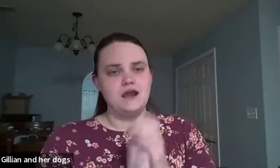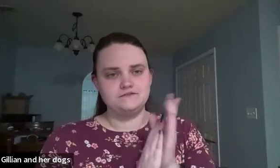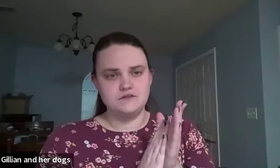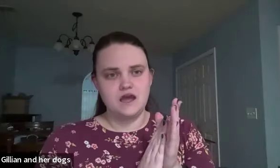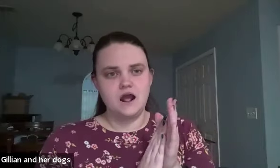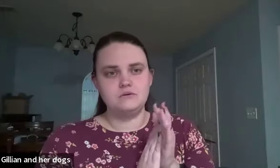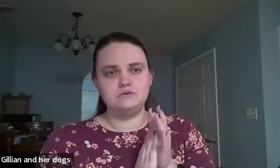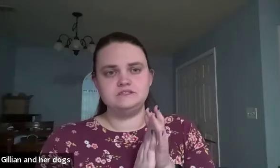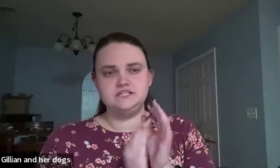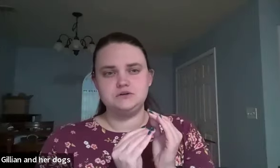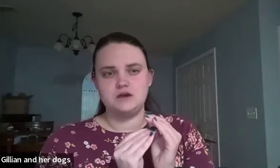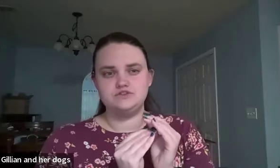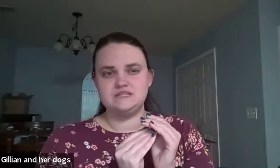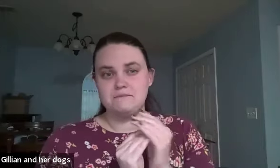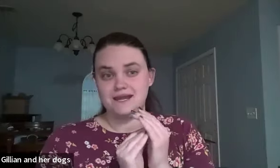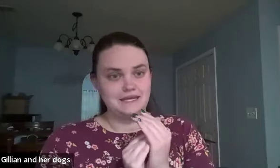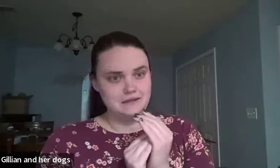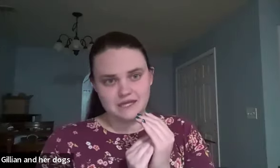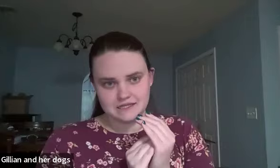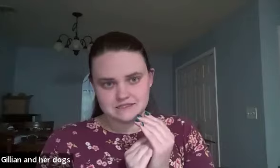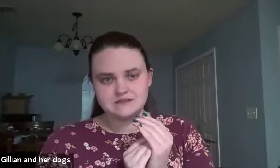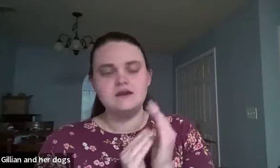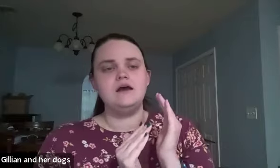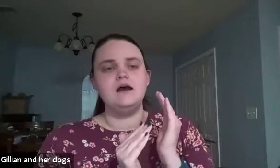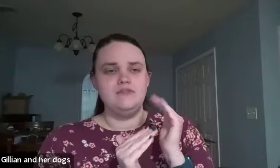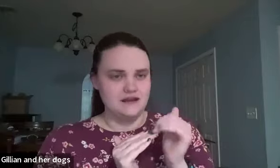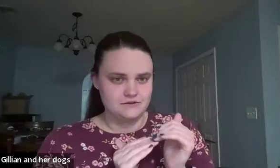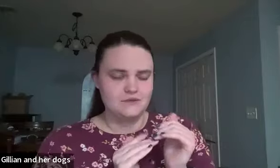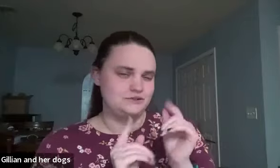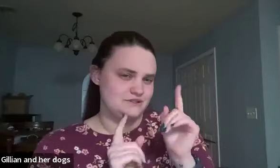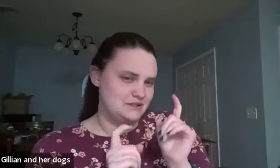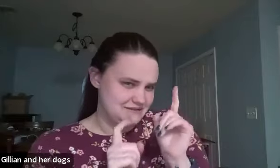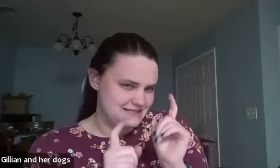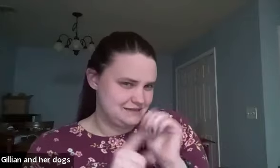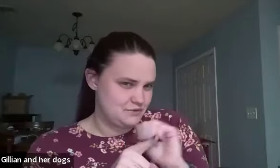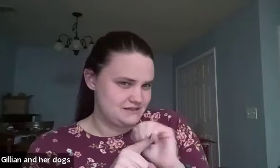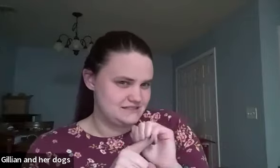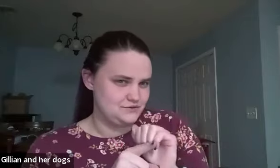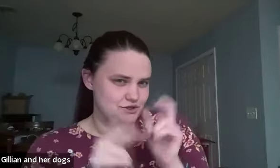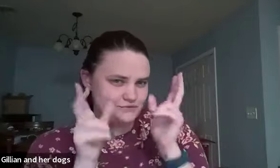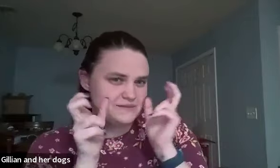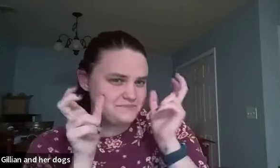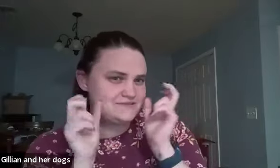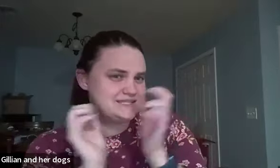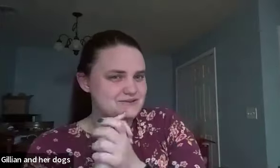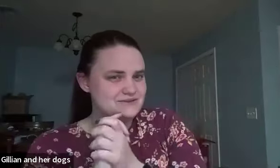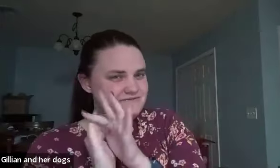then after that, I will teach you how to say my name is. And then after that, we'll do some little testing practice of y'all's receptive skills on